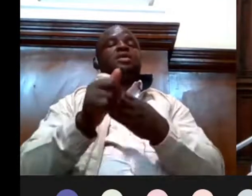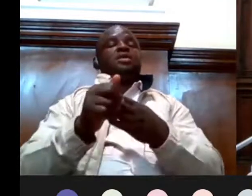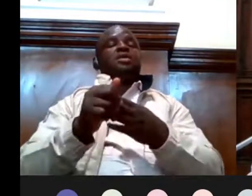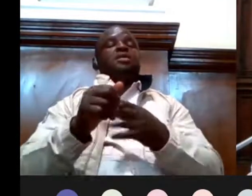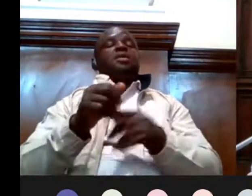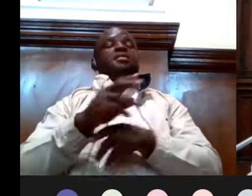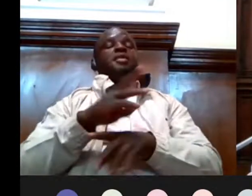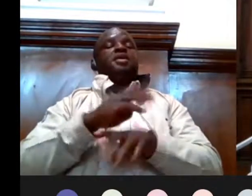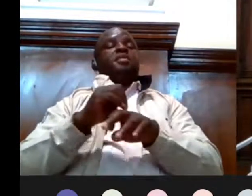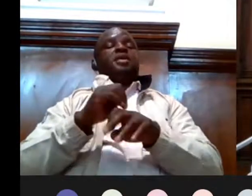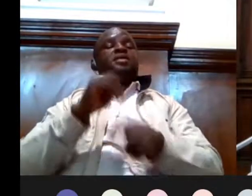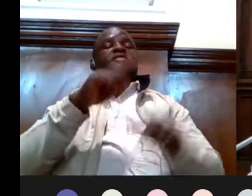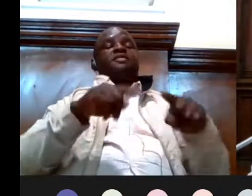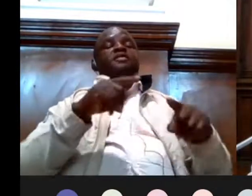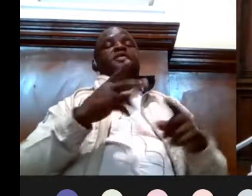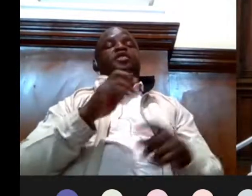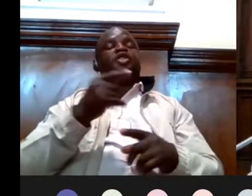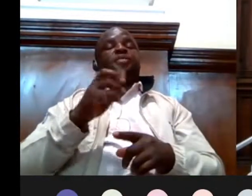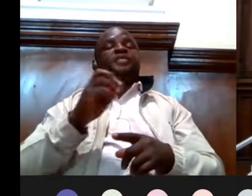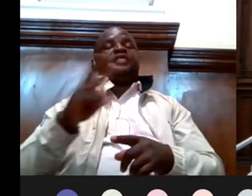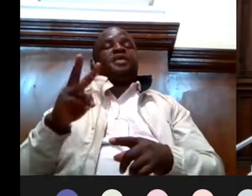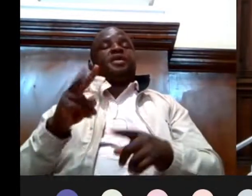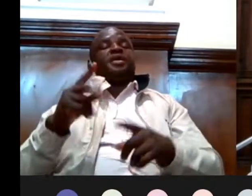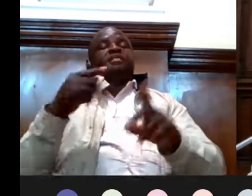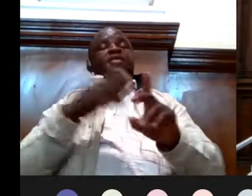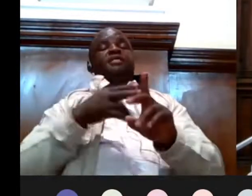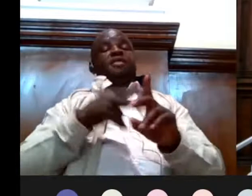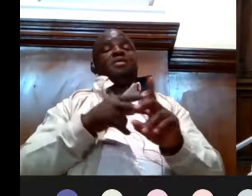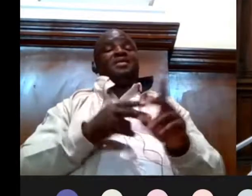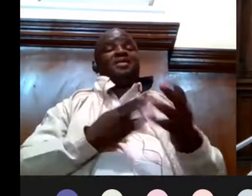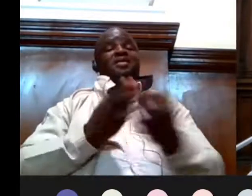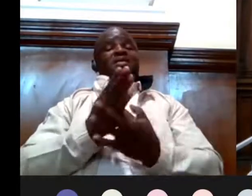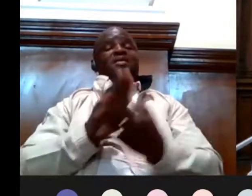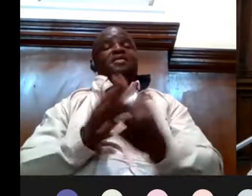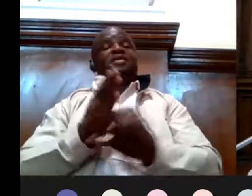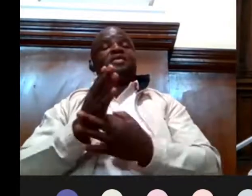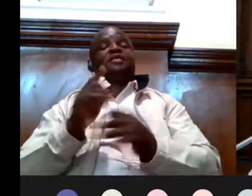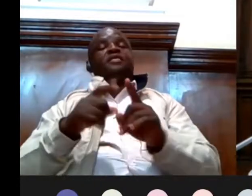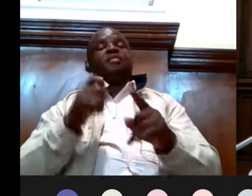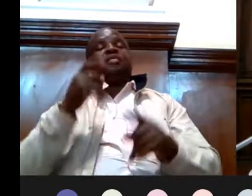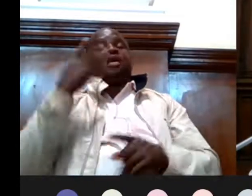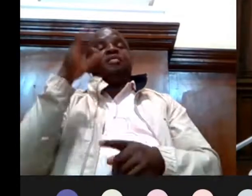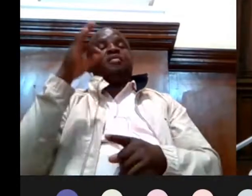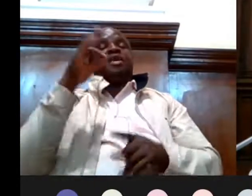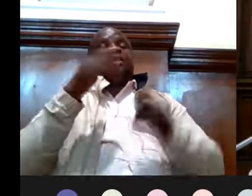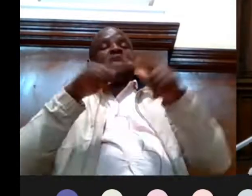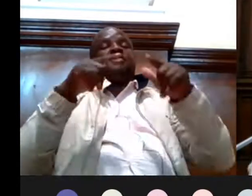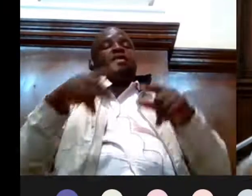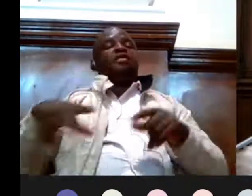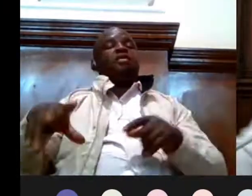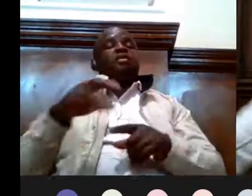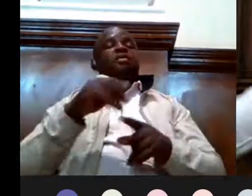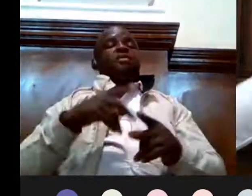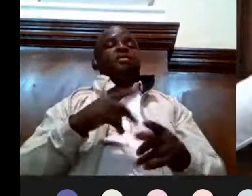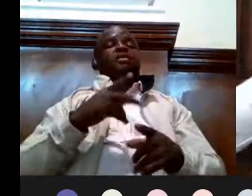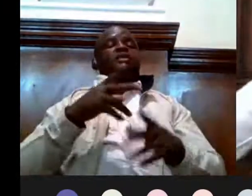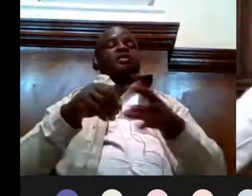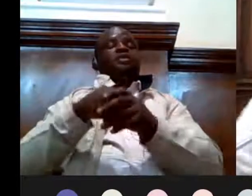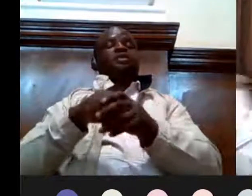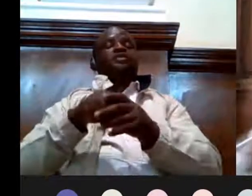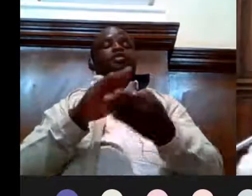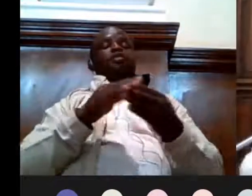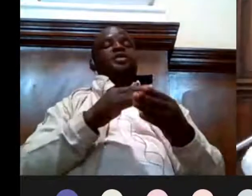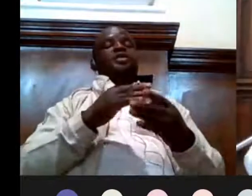in GBV interventions with contributions from all spheres of government, including civil